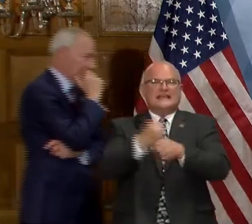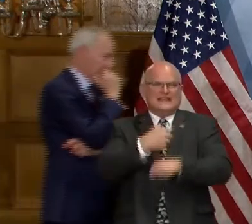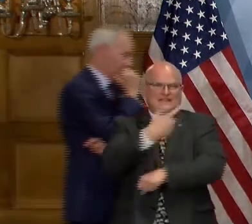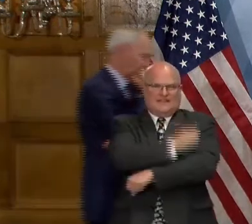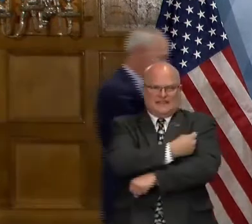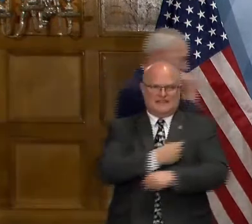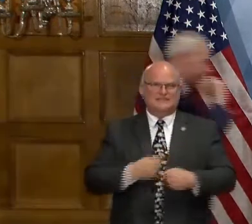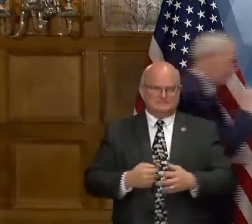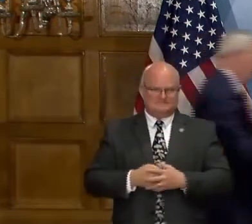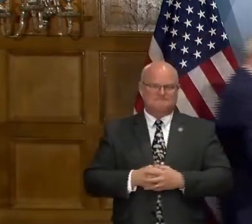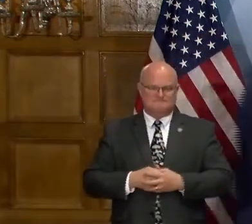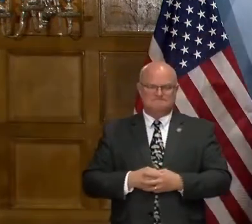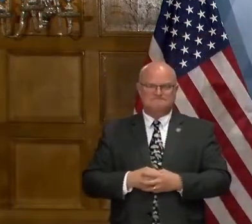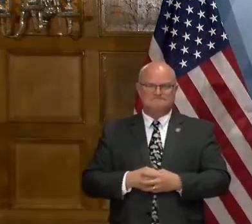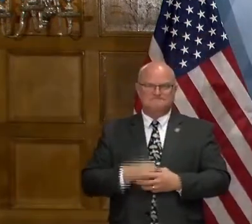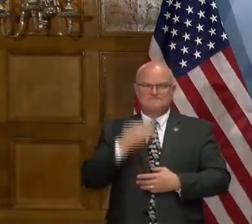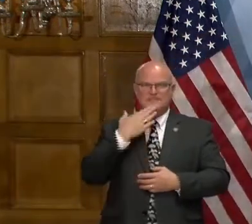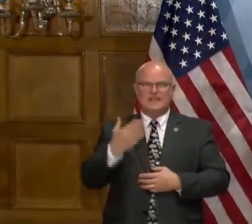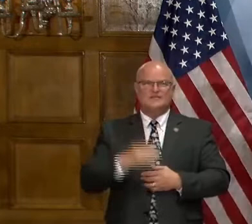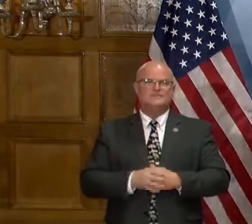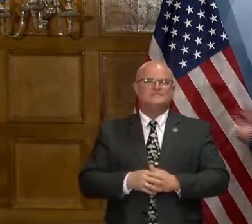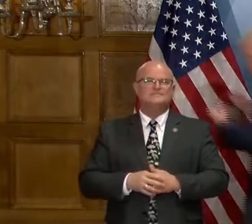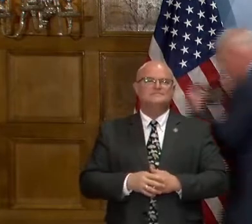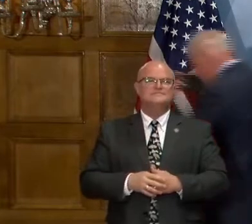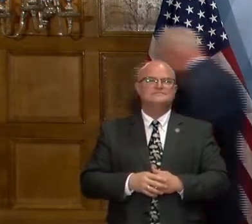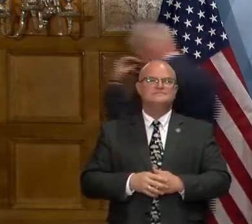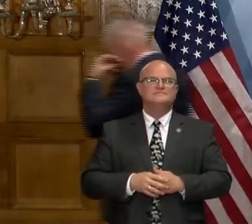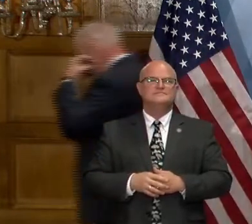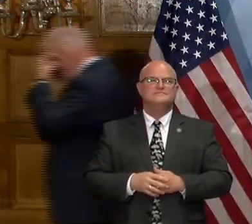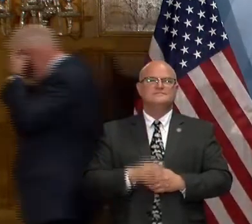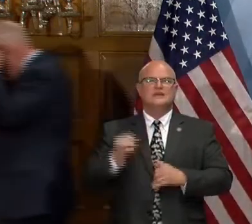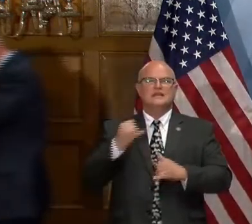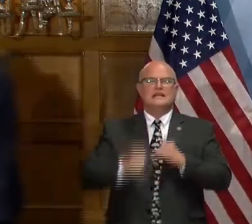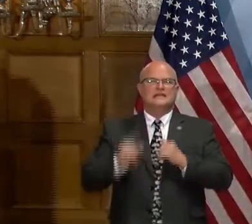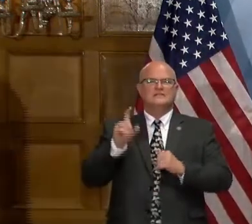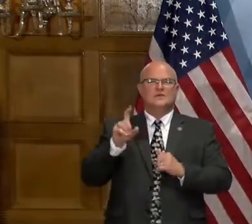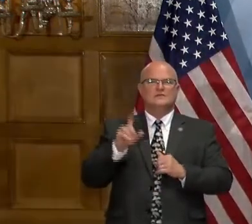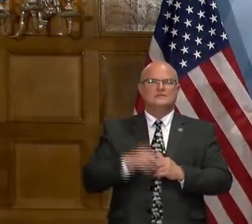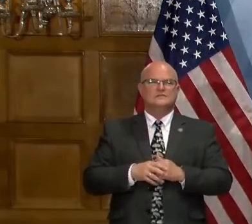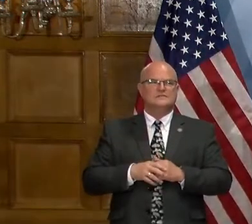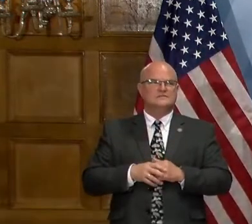vaccination. Thanks, sir. Is there one last question?